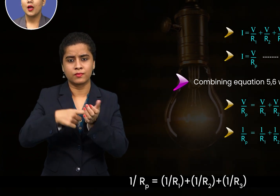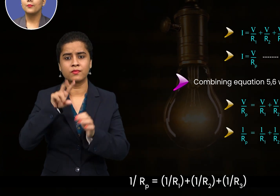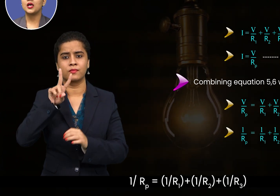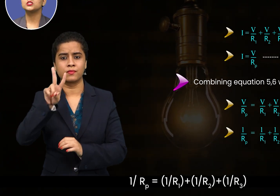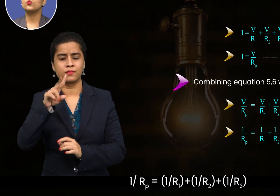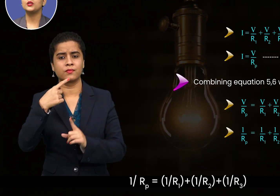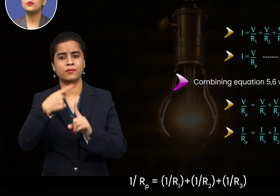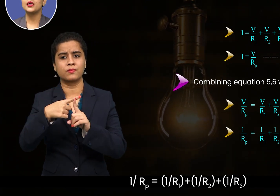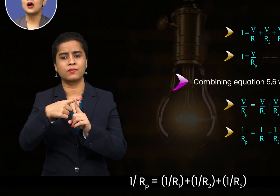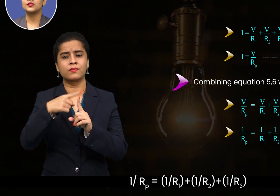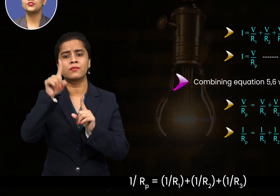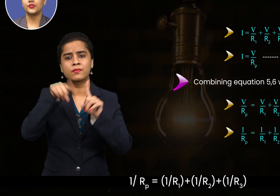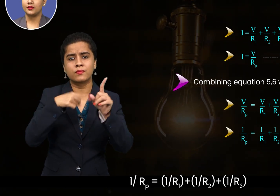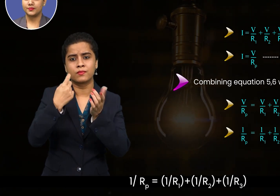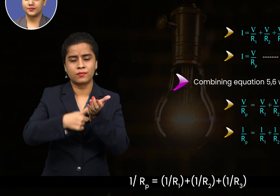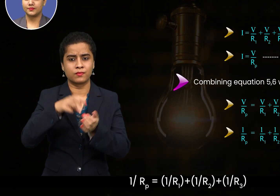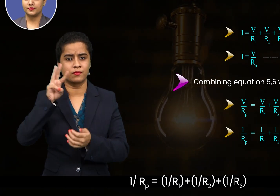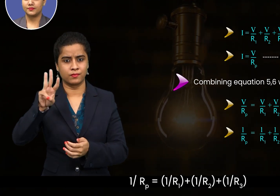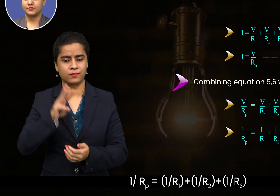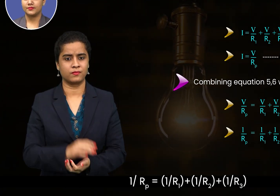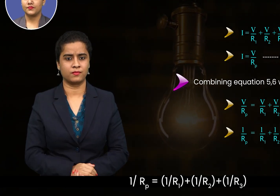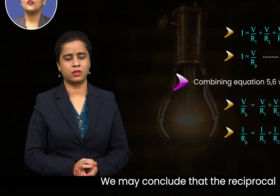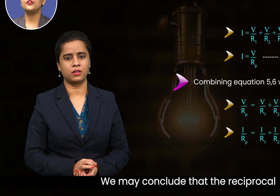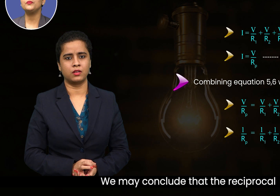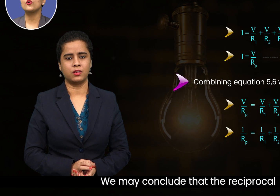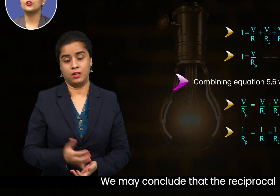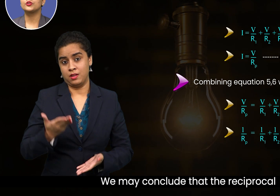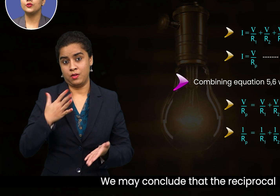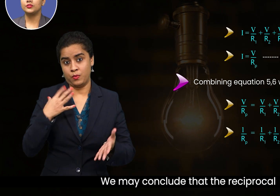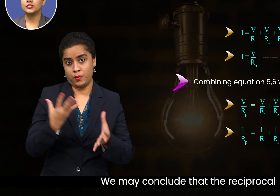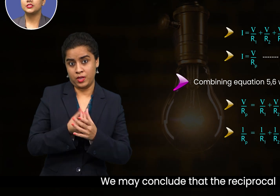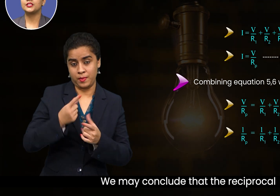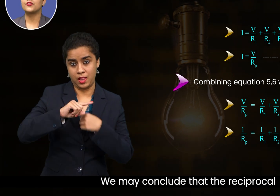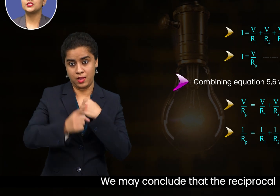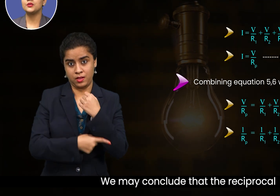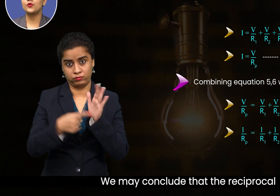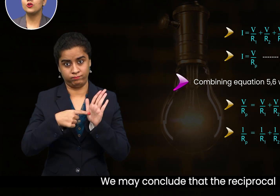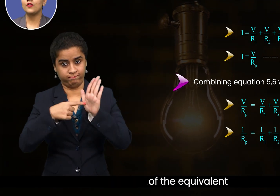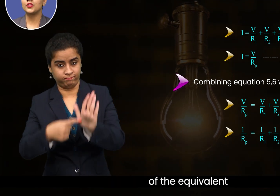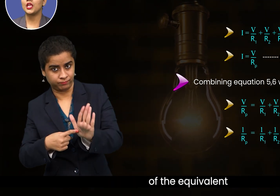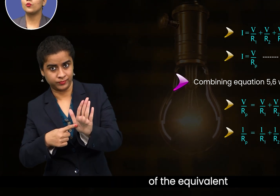R2 plus 1 by R3. We may conclude that the